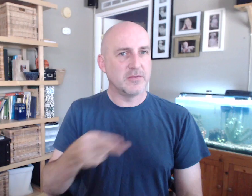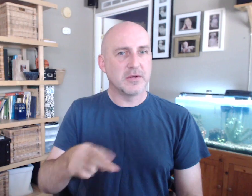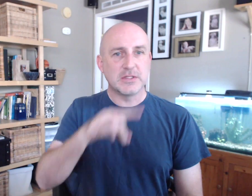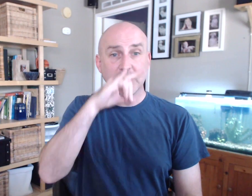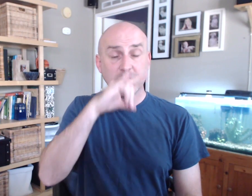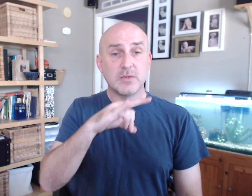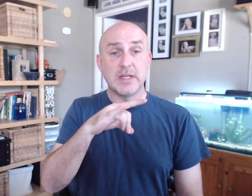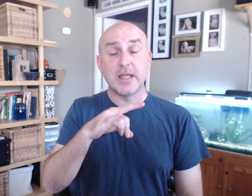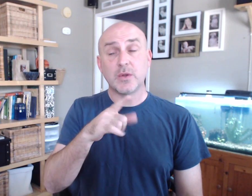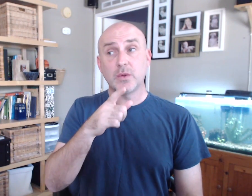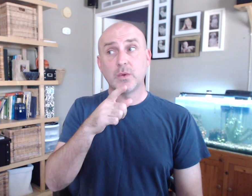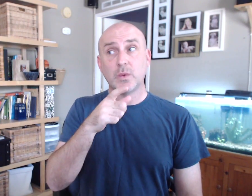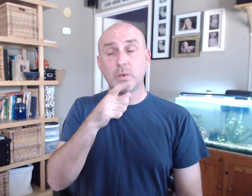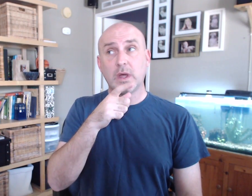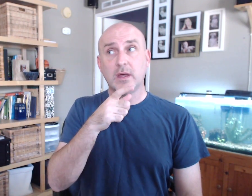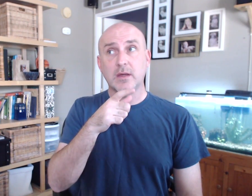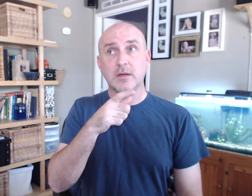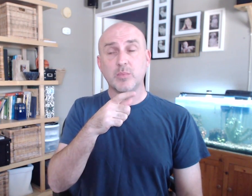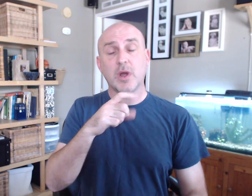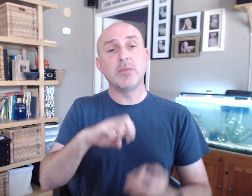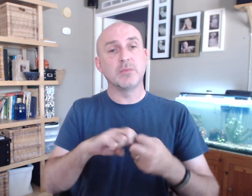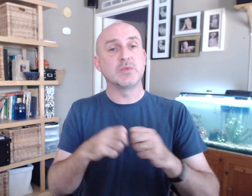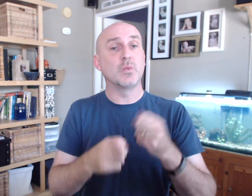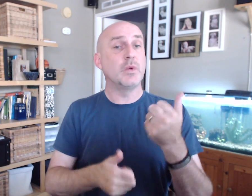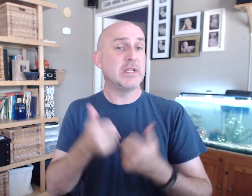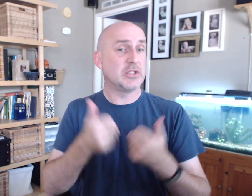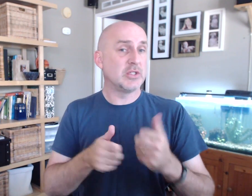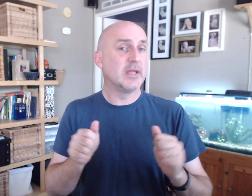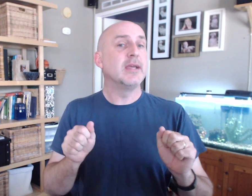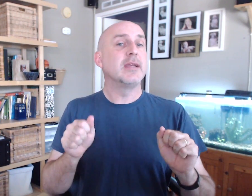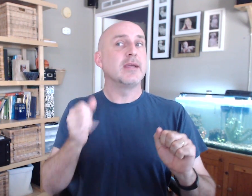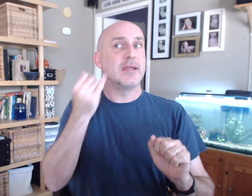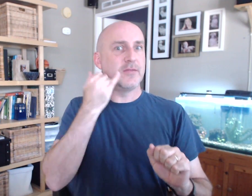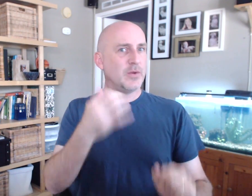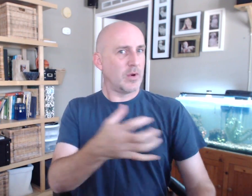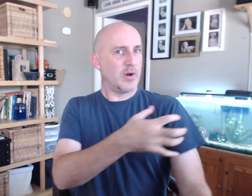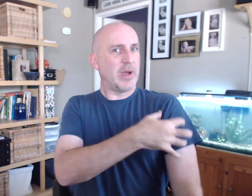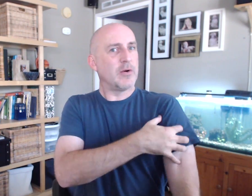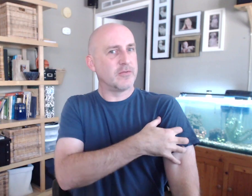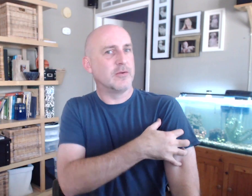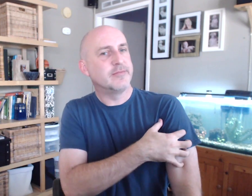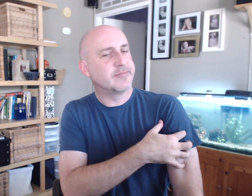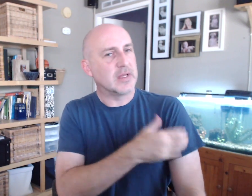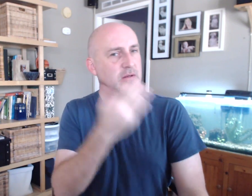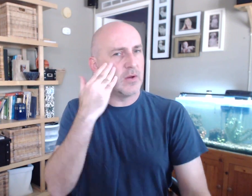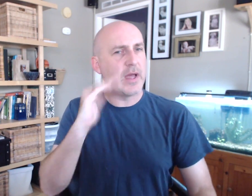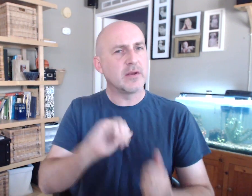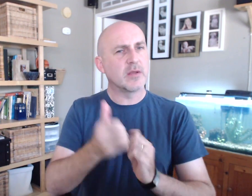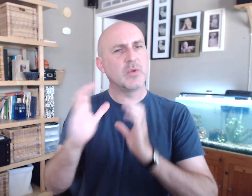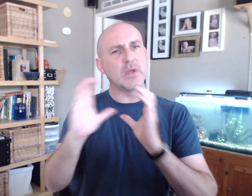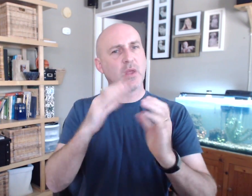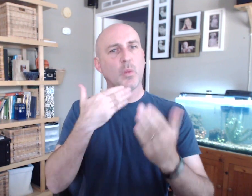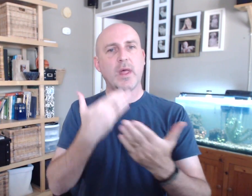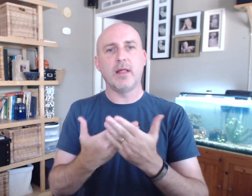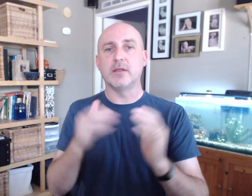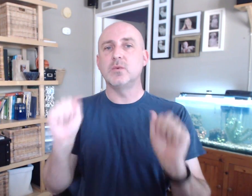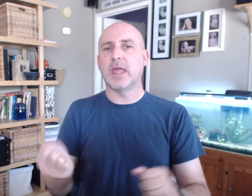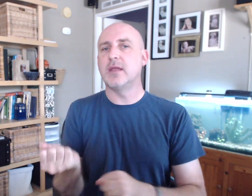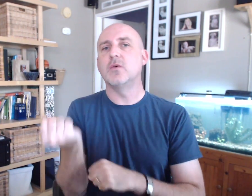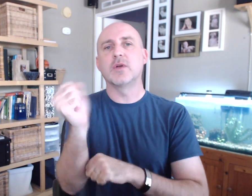hearing children, and problems which, if you are powerful and you know how to communicate well, you can overcome